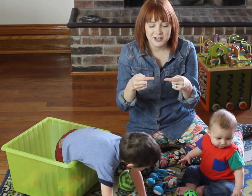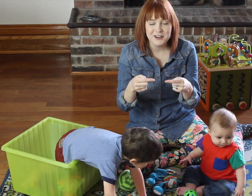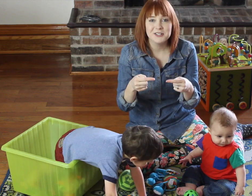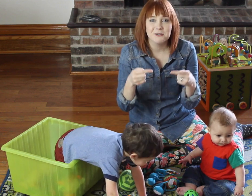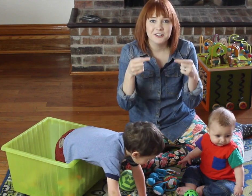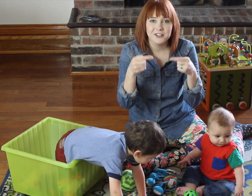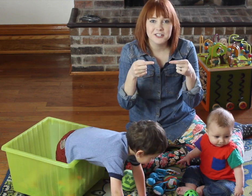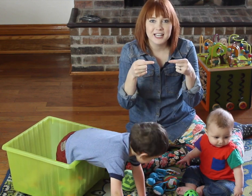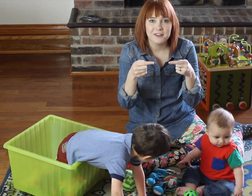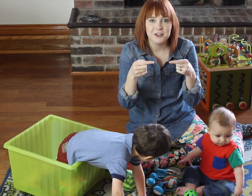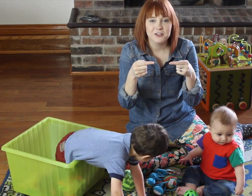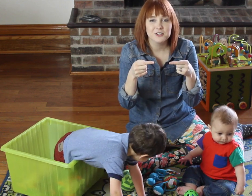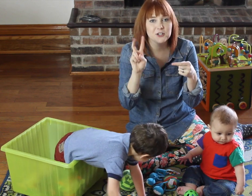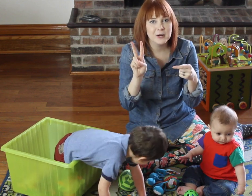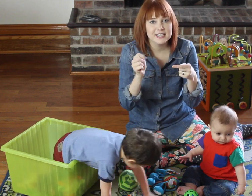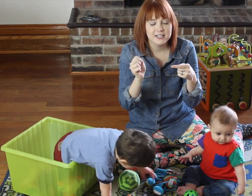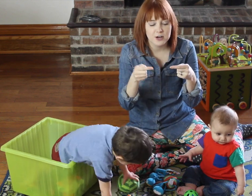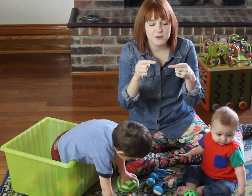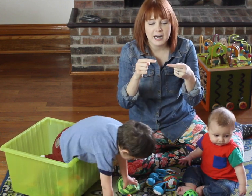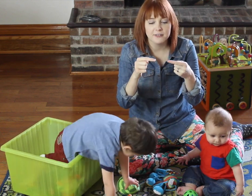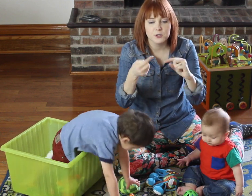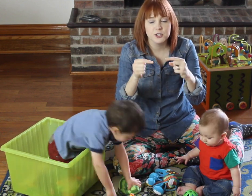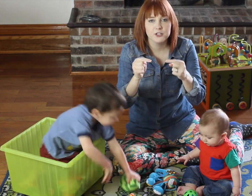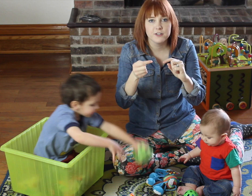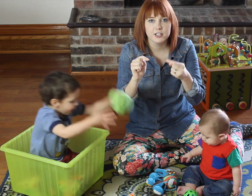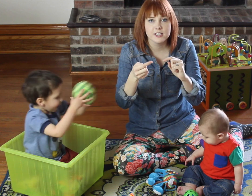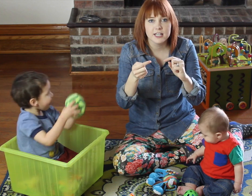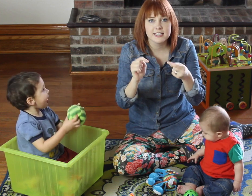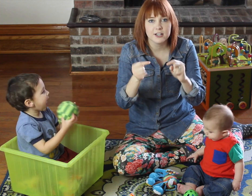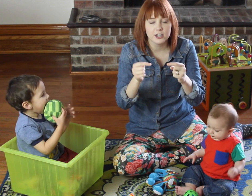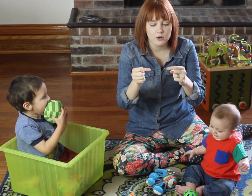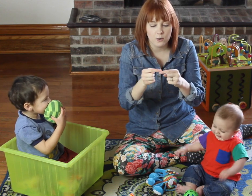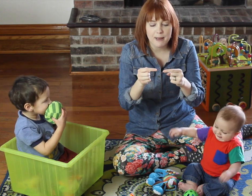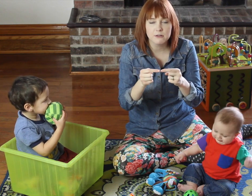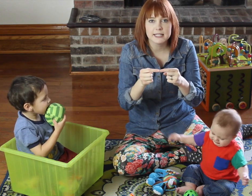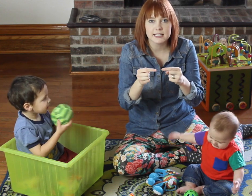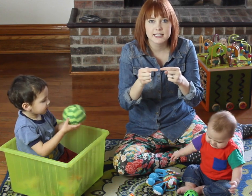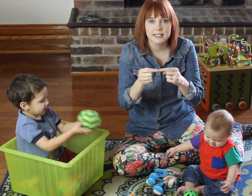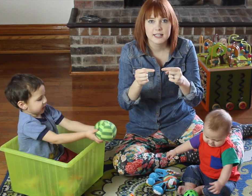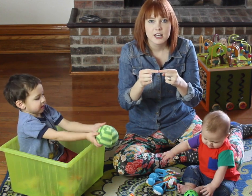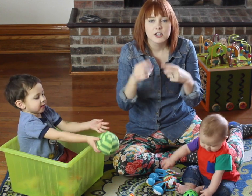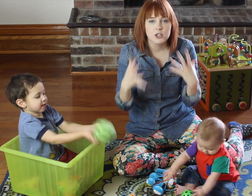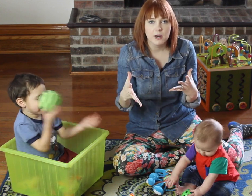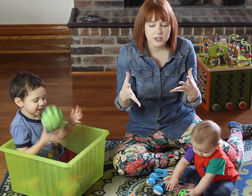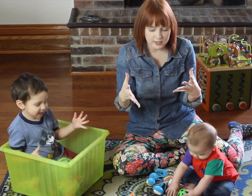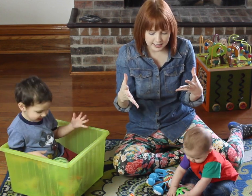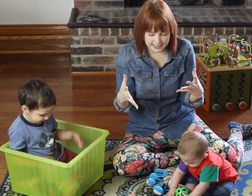do is you put your fingers together. There's two ways to do it. You can either twist your fingers and say hurt or bounce it. So you want to use it in a